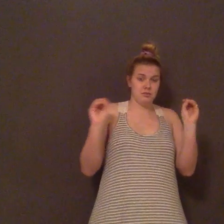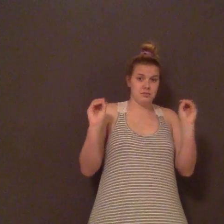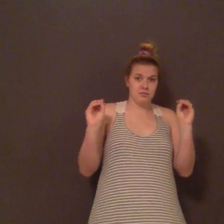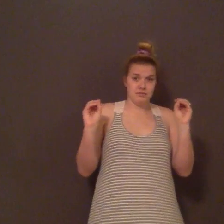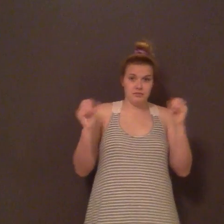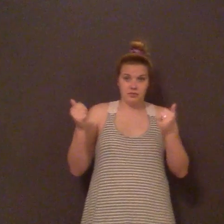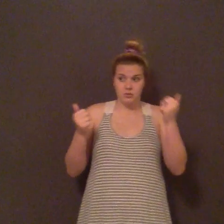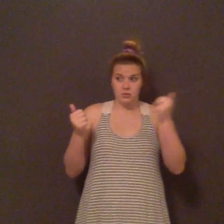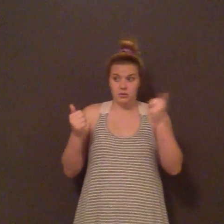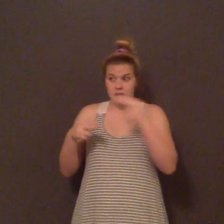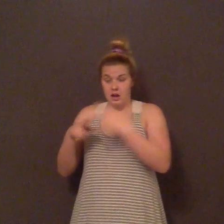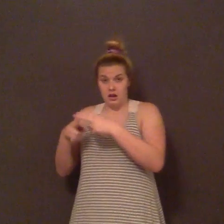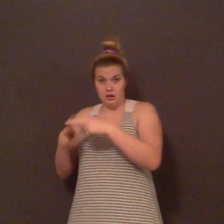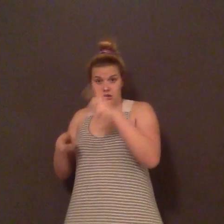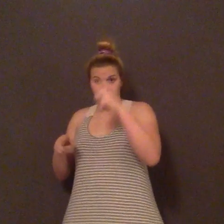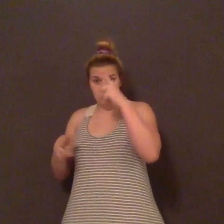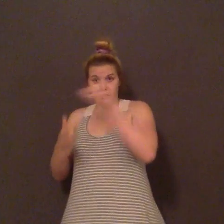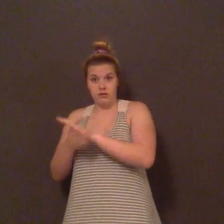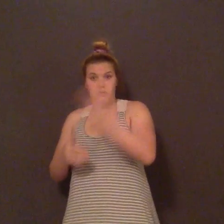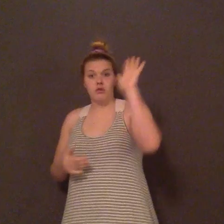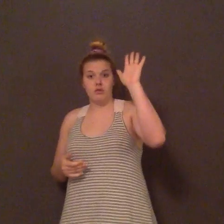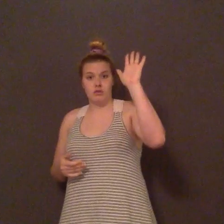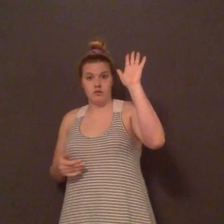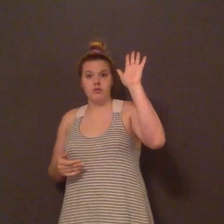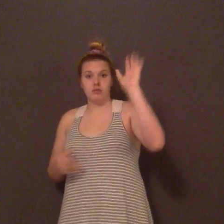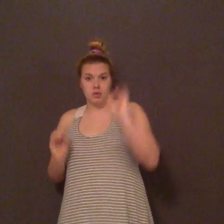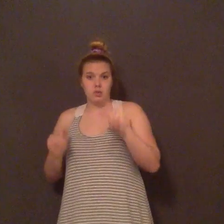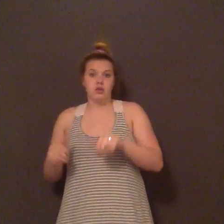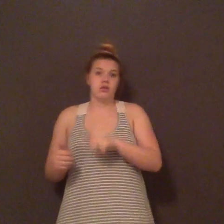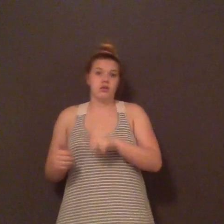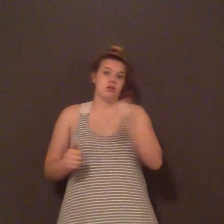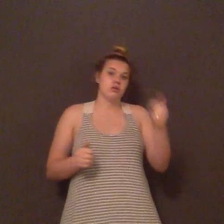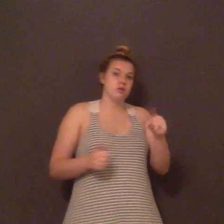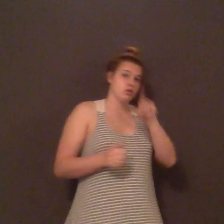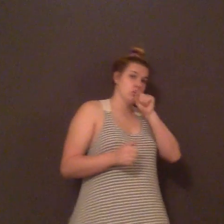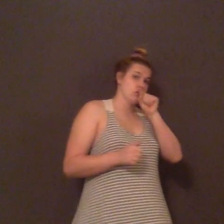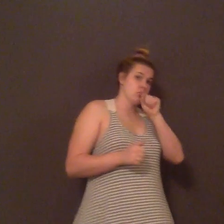came first, raise your hands. Now, if you think it was the chicken.